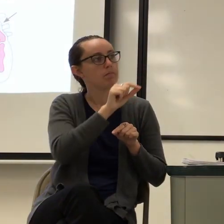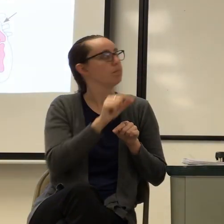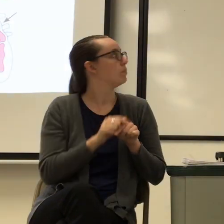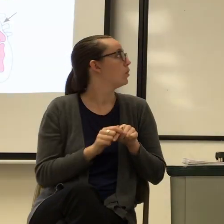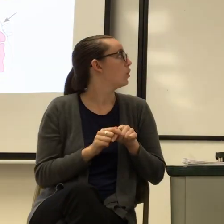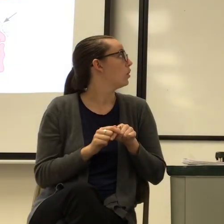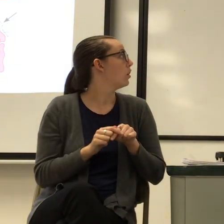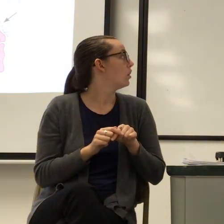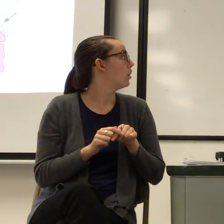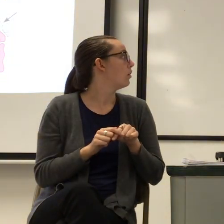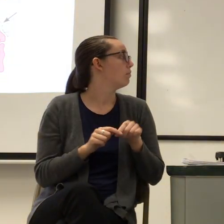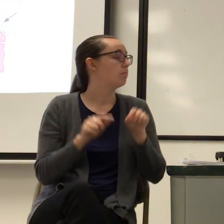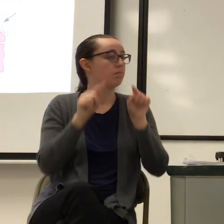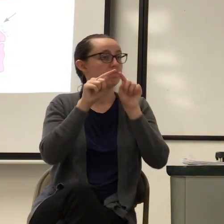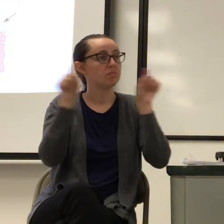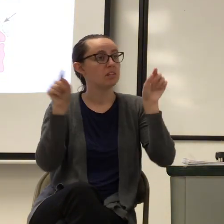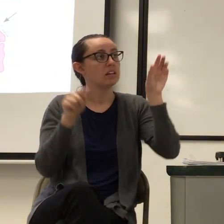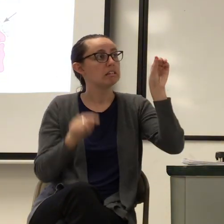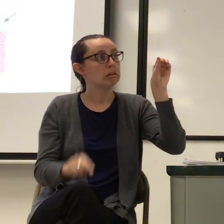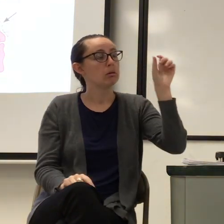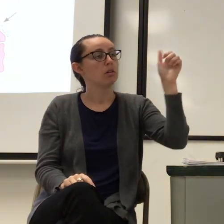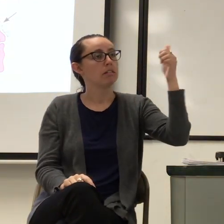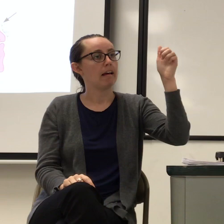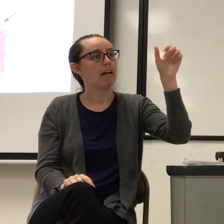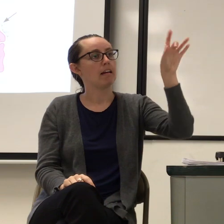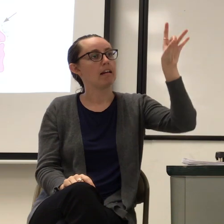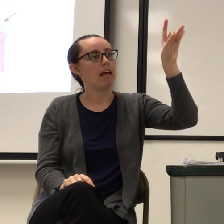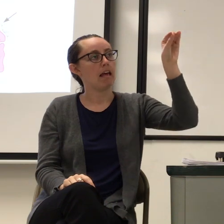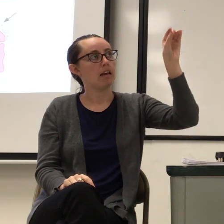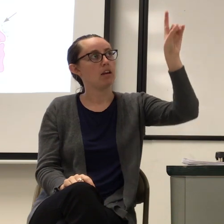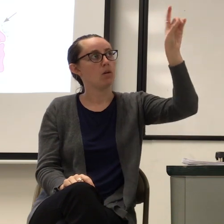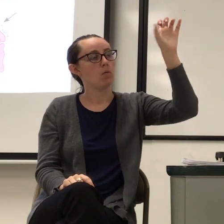80, 120. And the units for